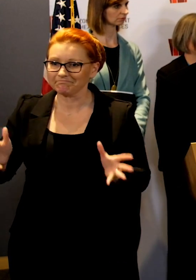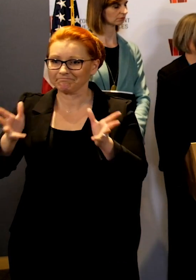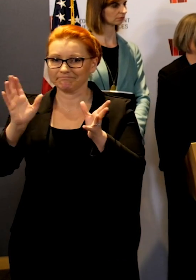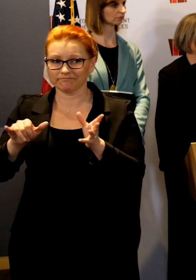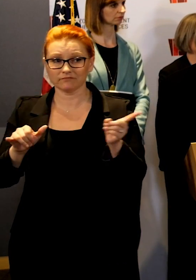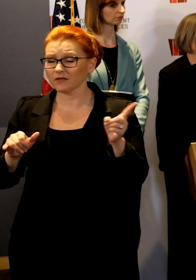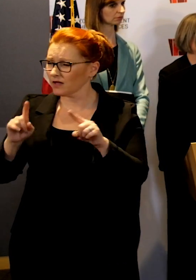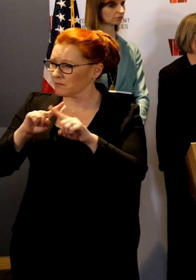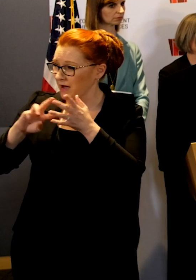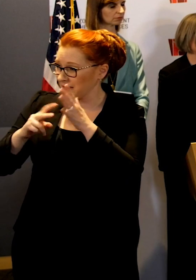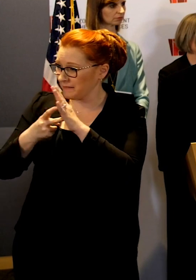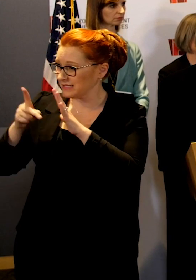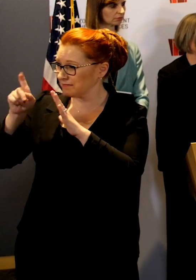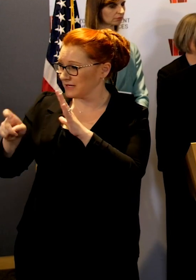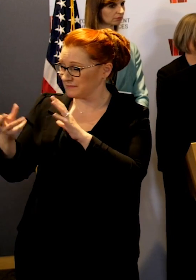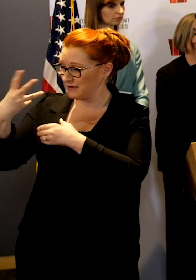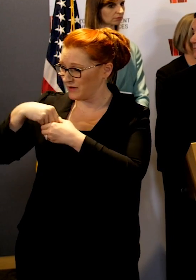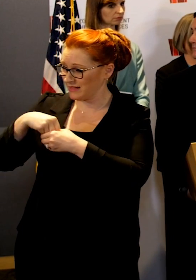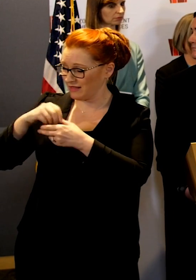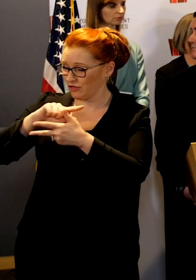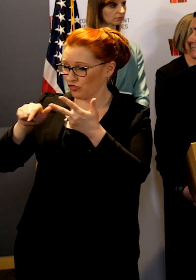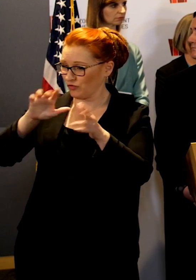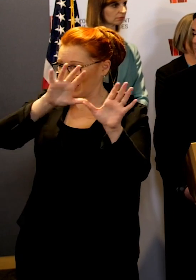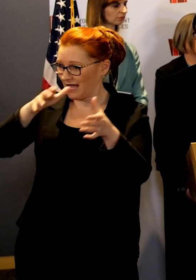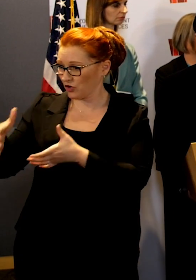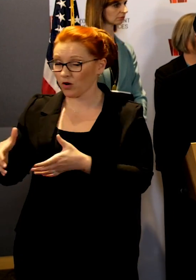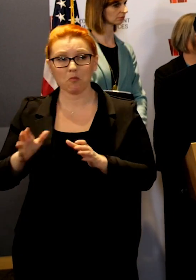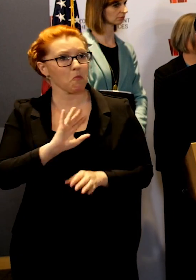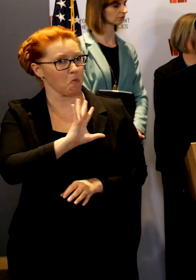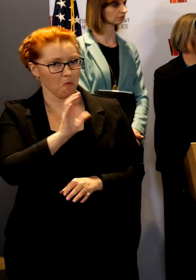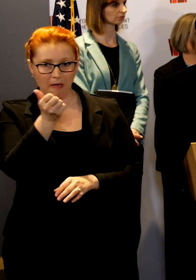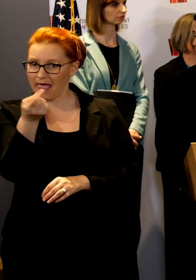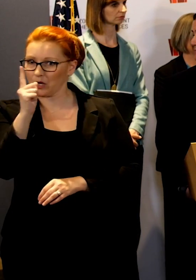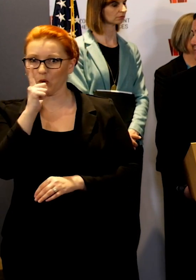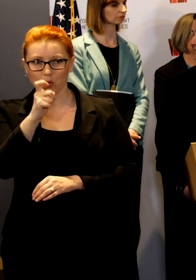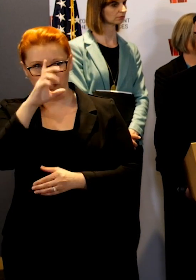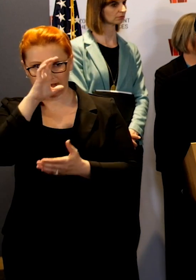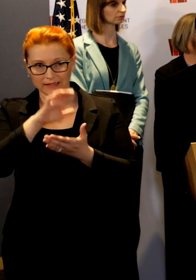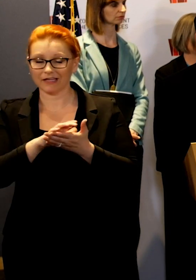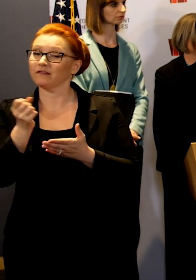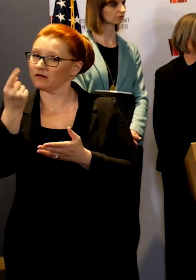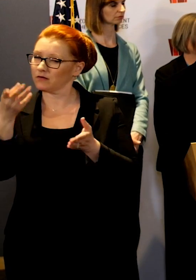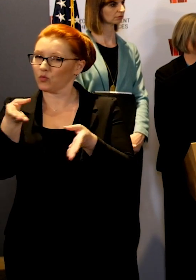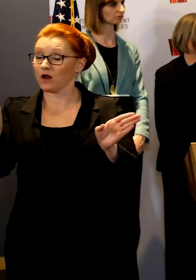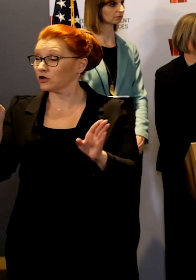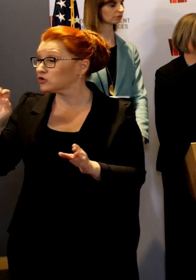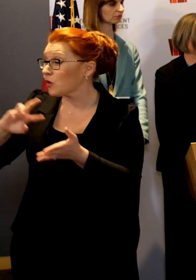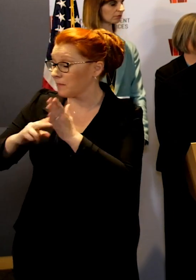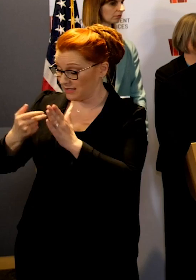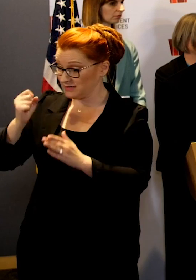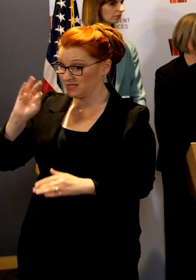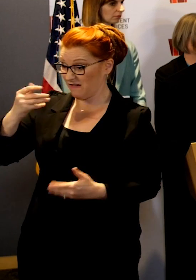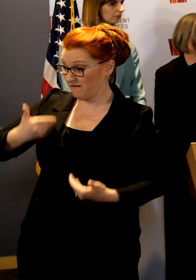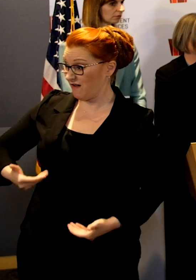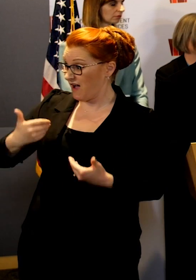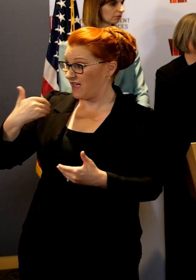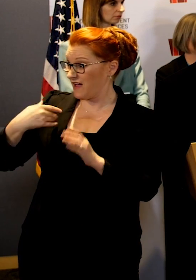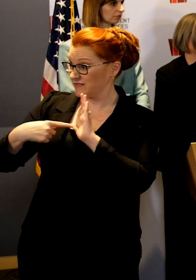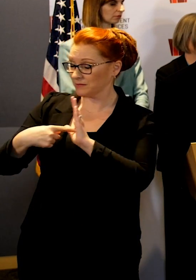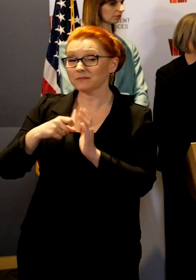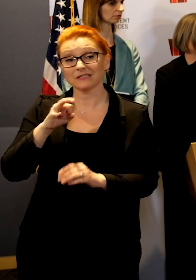of those three categories? No, so this would be anybody who believes, yes, that's a wider. So like if I have symptoms, I could go? If you're